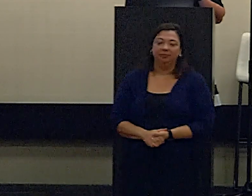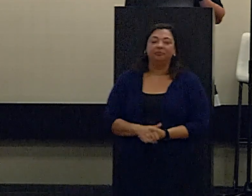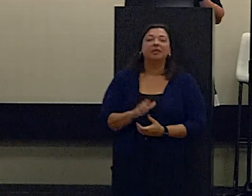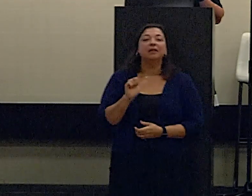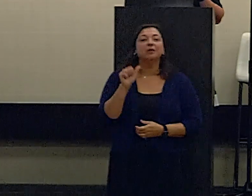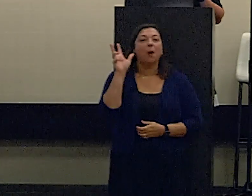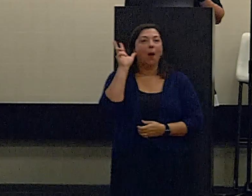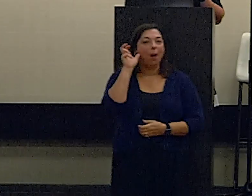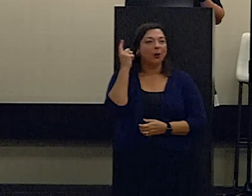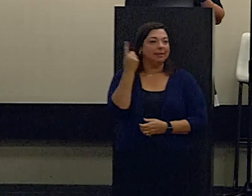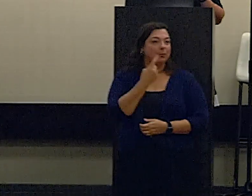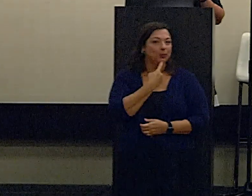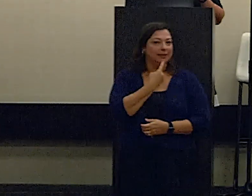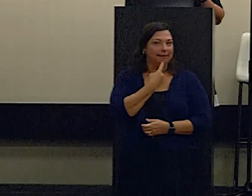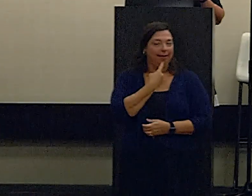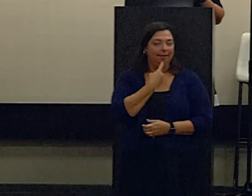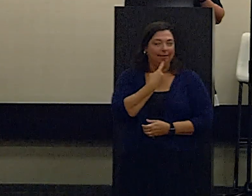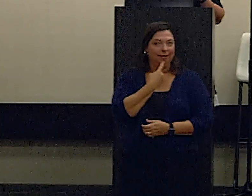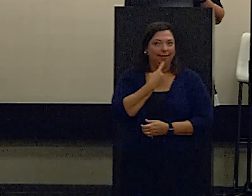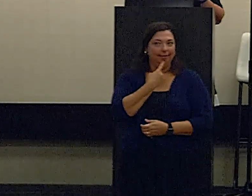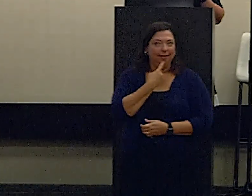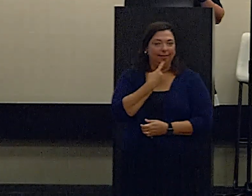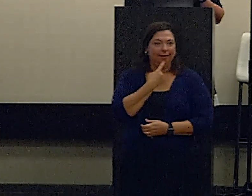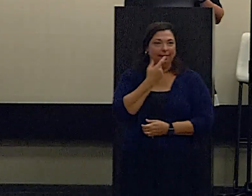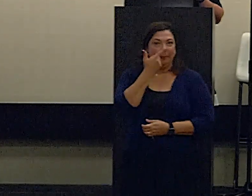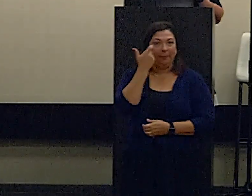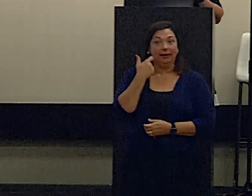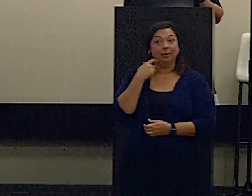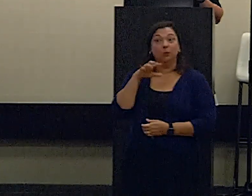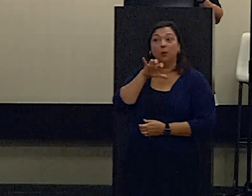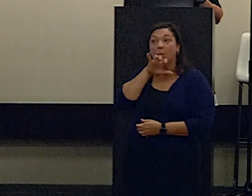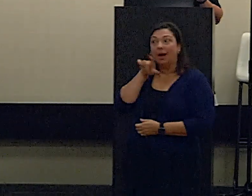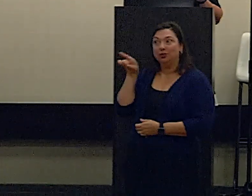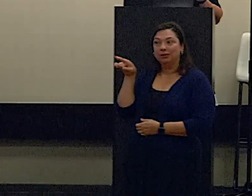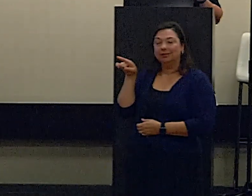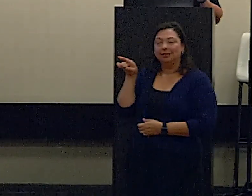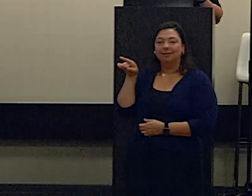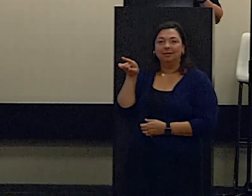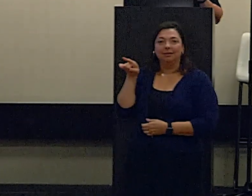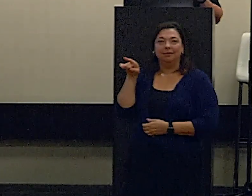So I heard someone say, because we were watching,